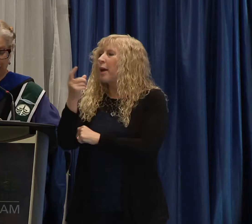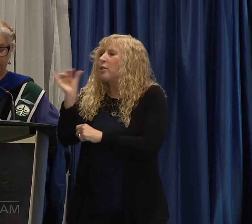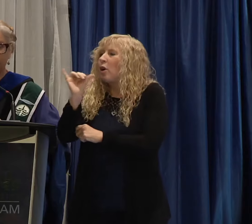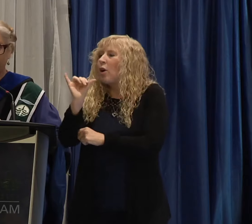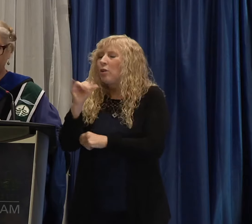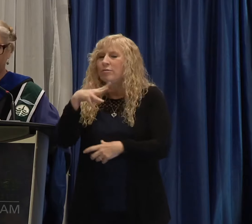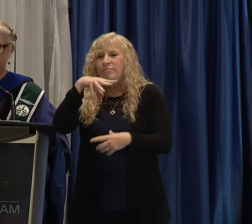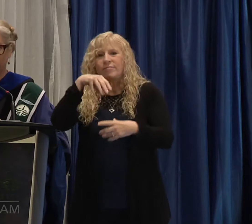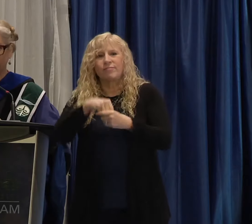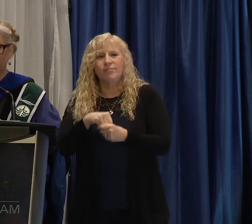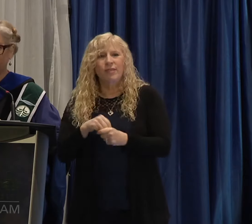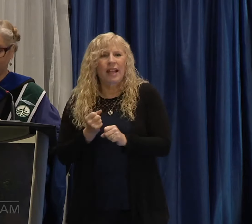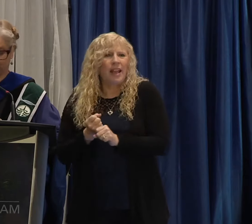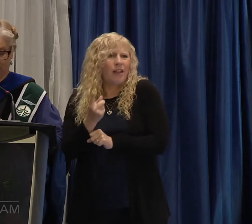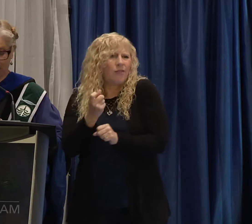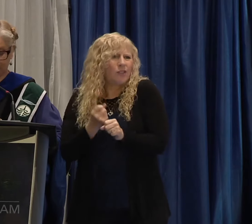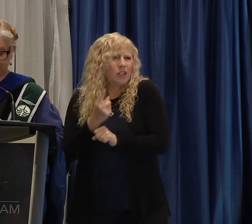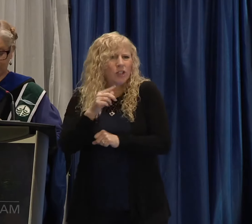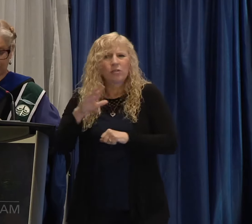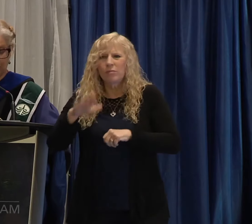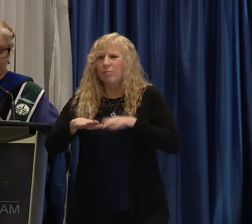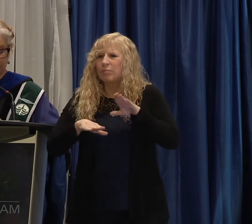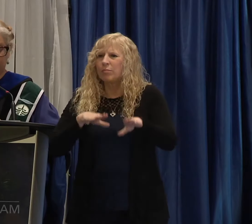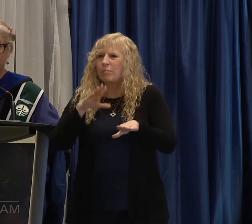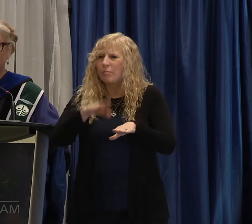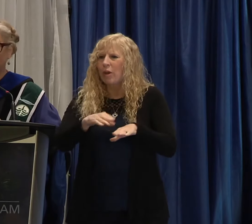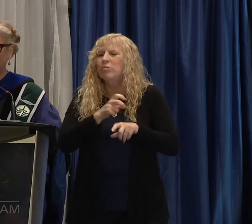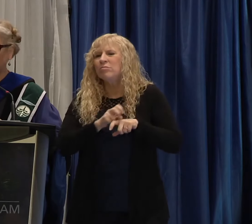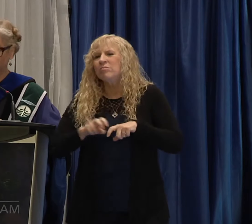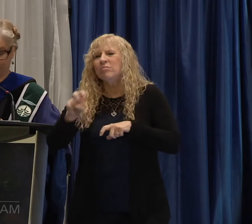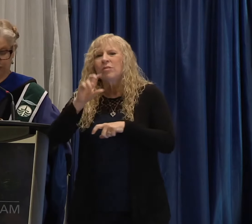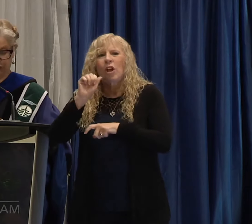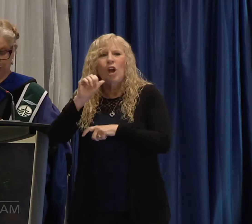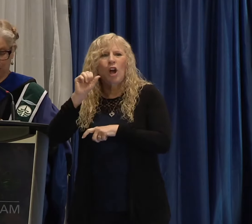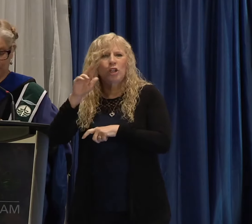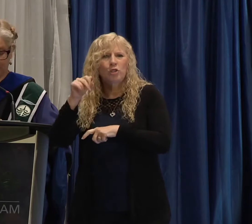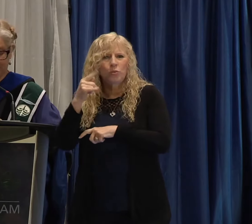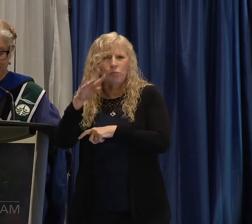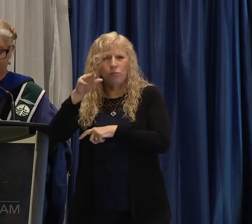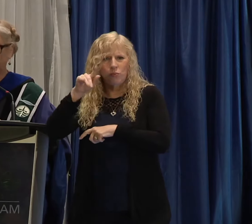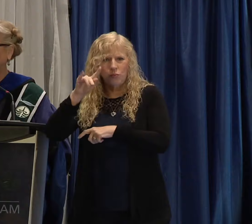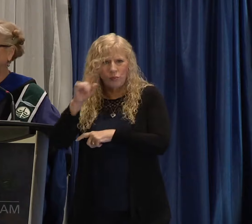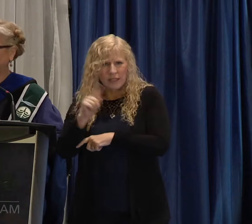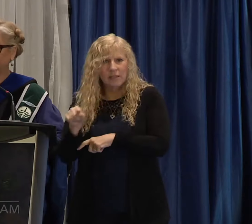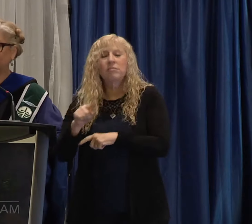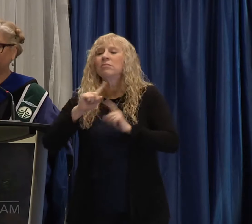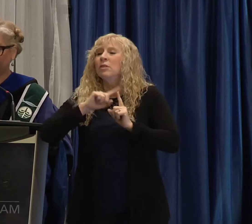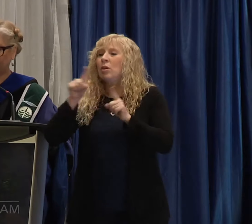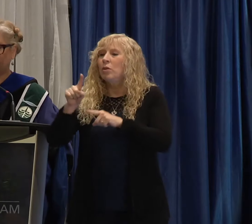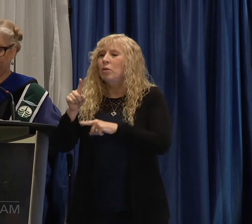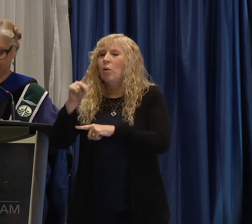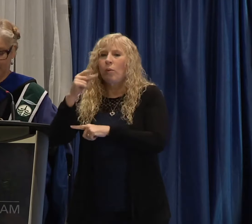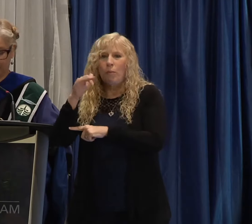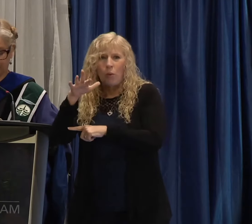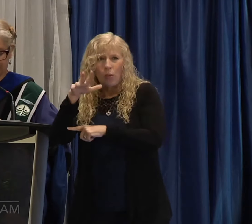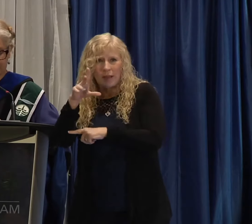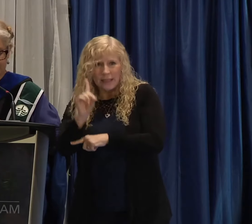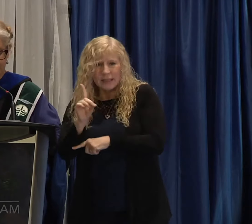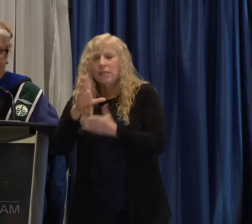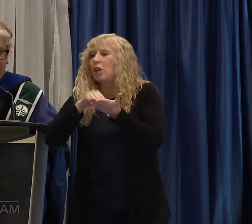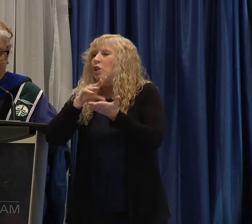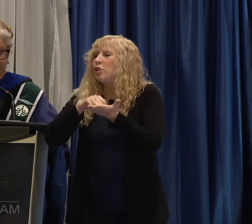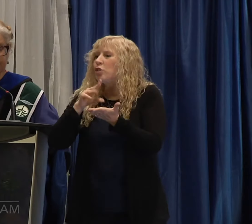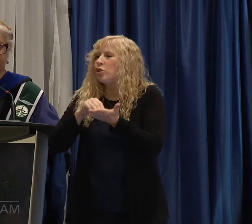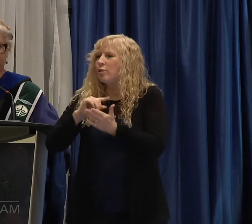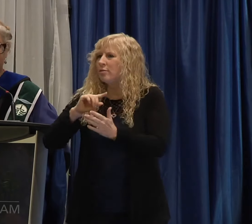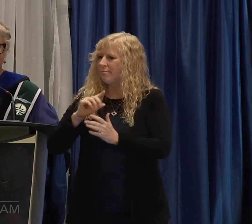in the yearly March of the Living Trips to Auschwitz, where students travel with him to Poland and learn firsthand about this